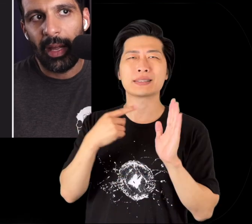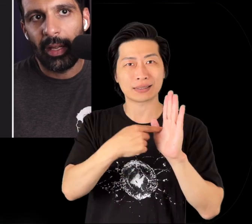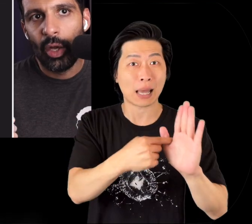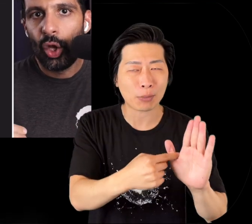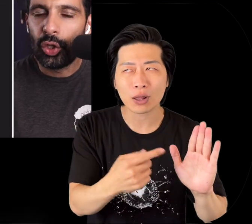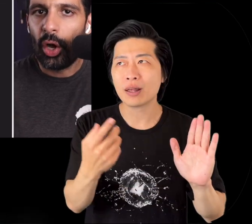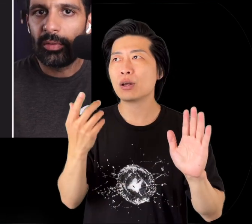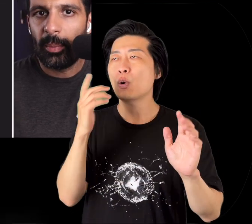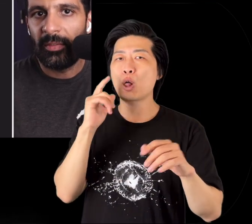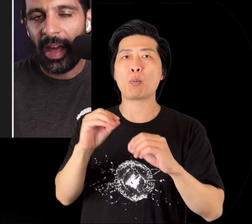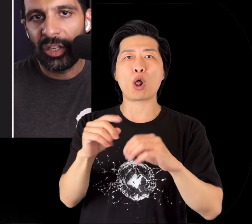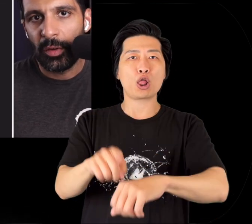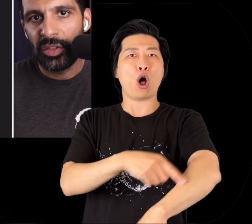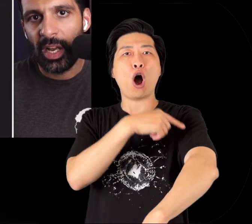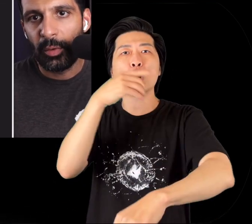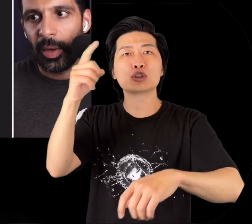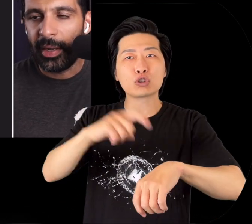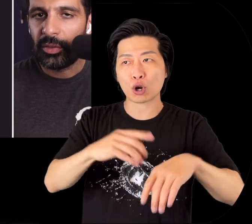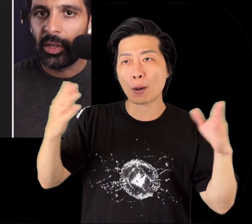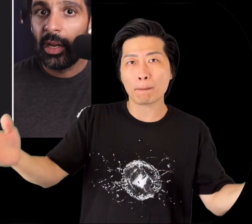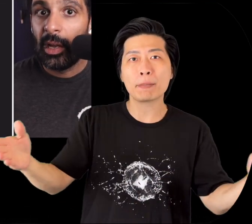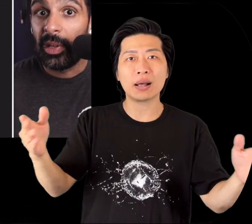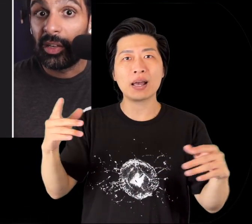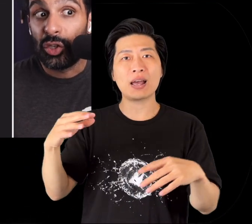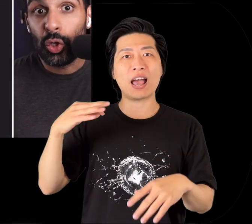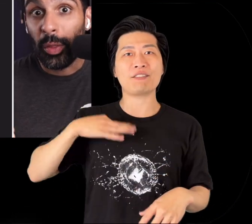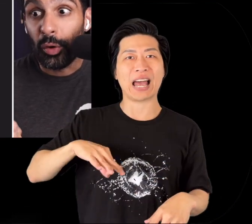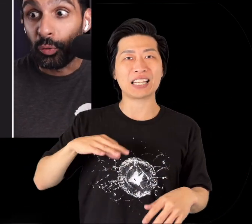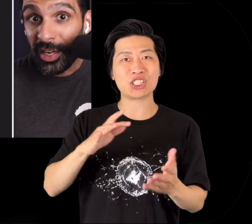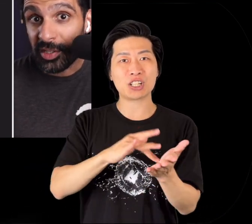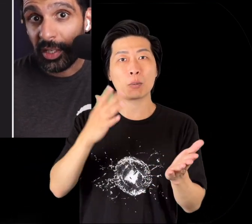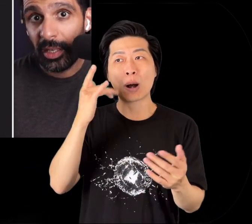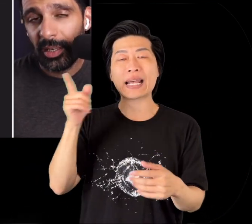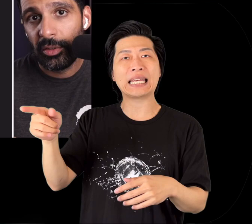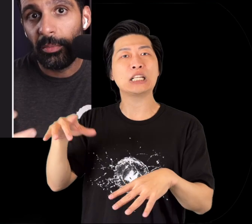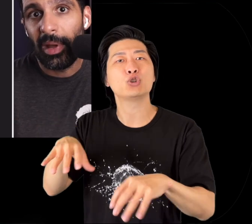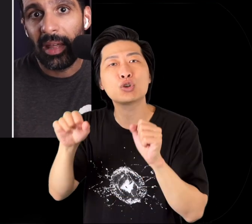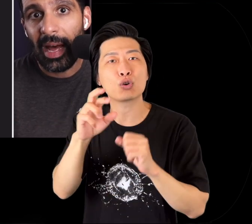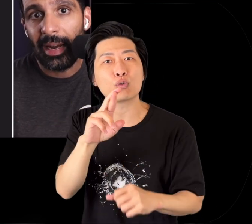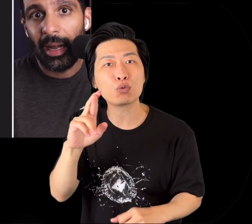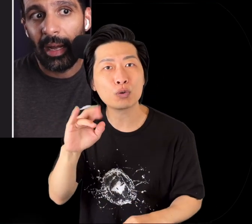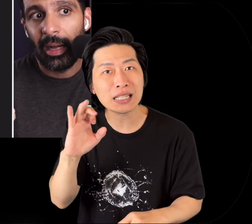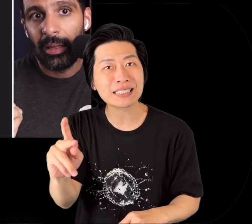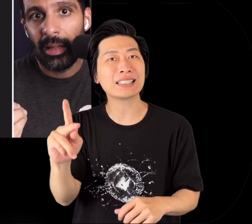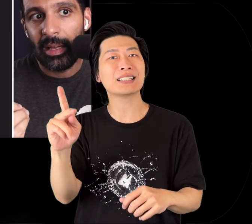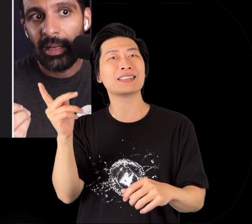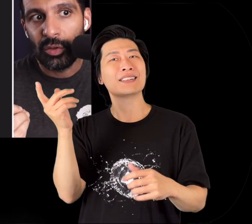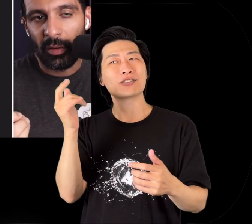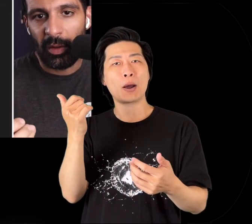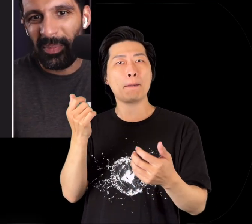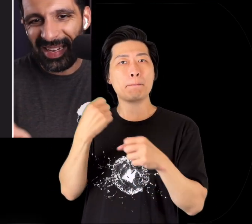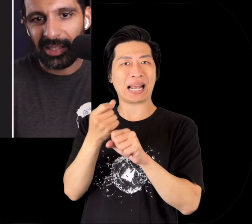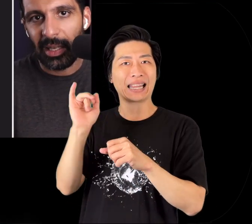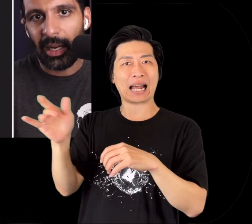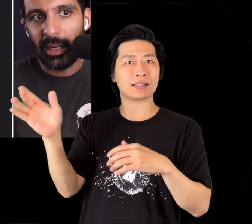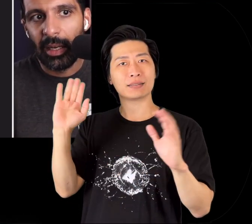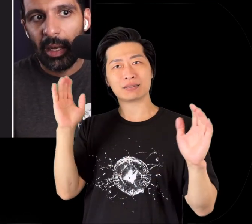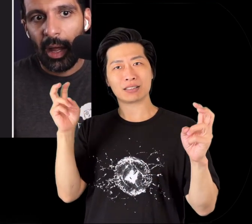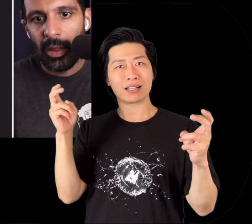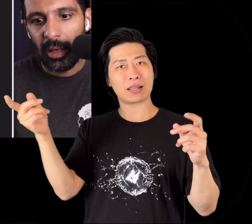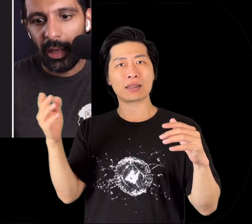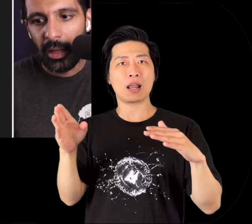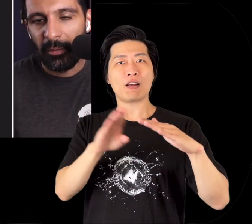have a long-term advantage versus everyone else, because he took the risk to make that the sort of the